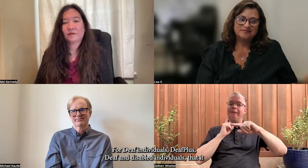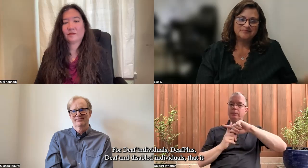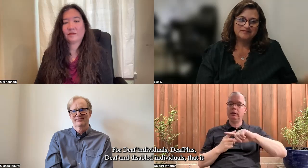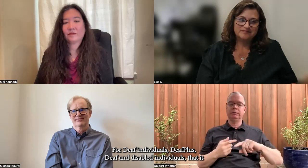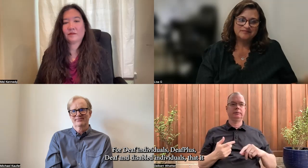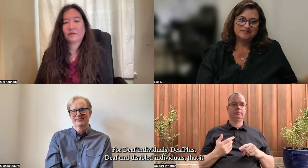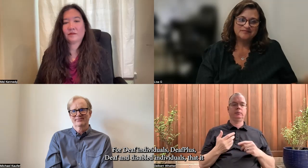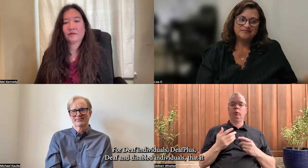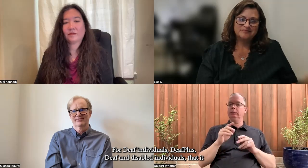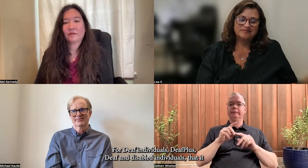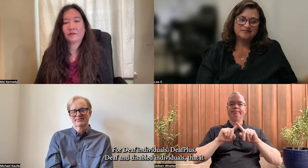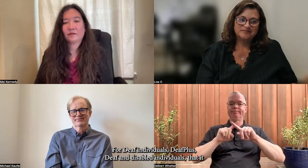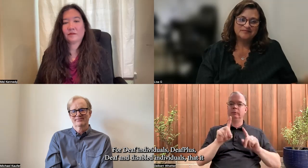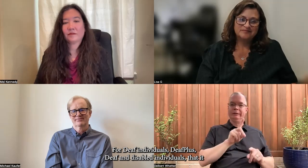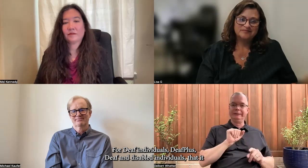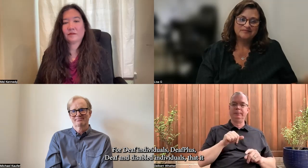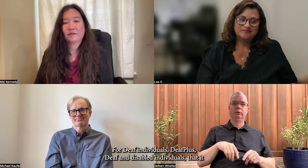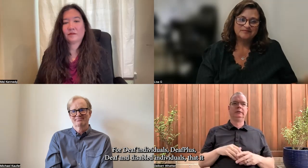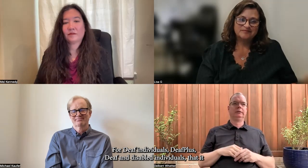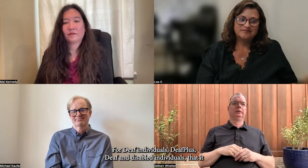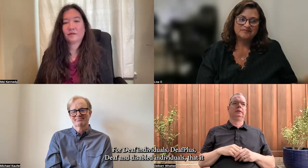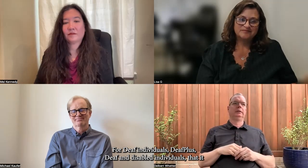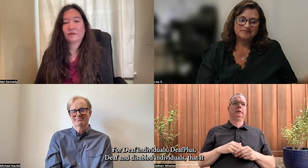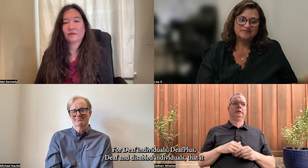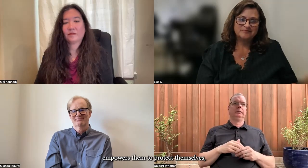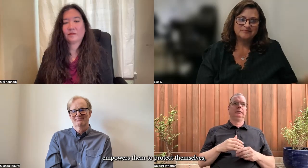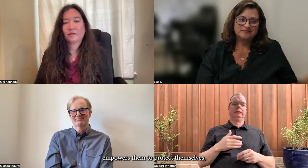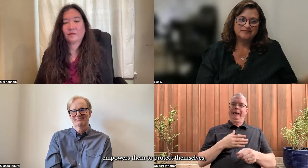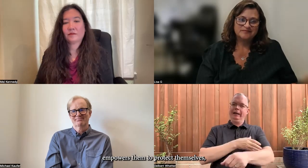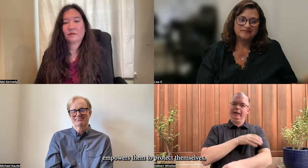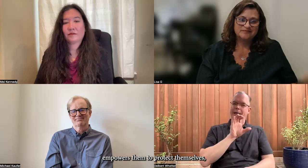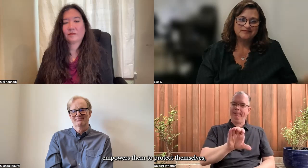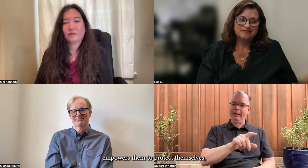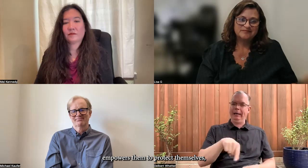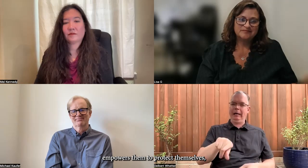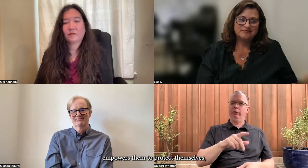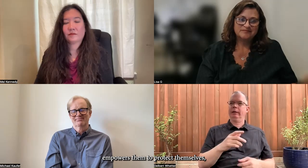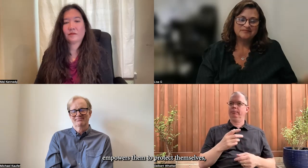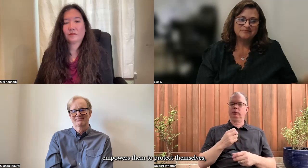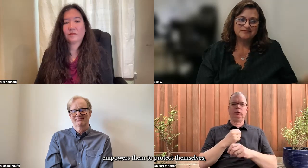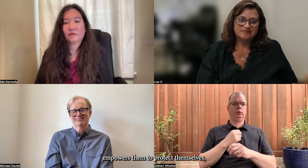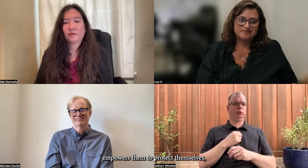deaf individuals, deaf plus, deaf and disabled individuals, that it empowers them to protect themselves,